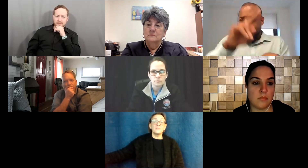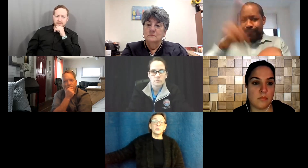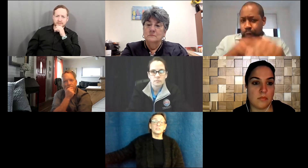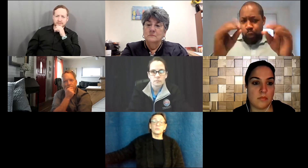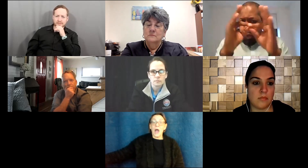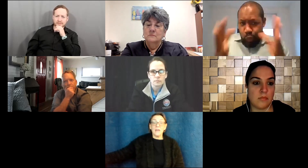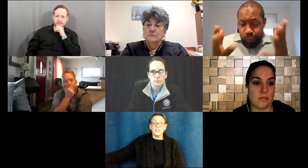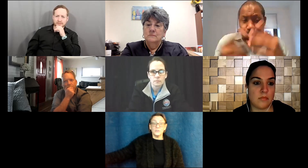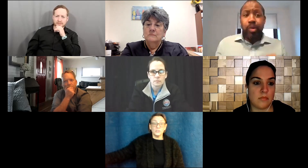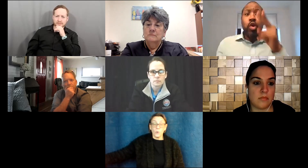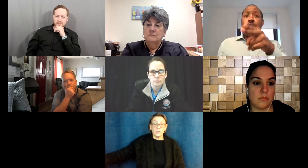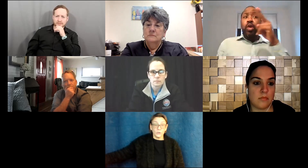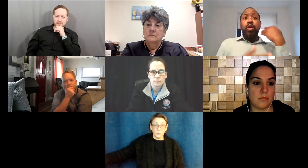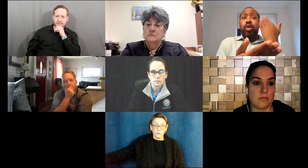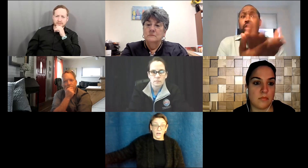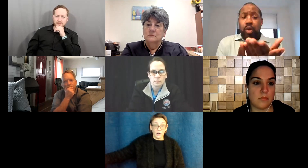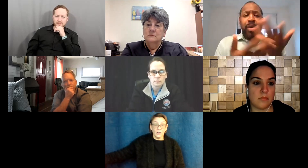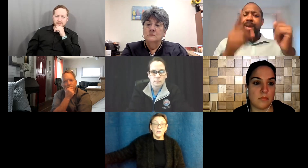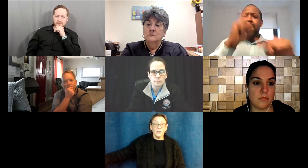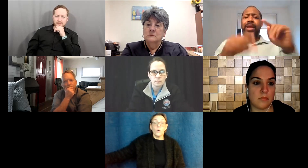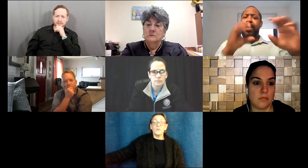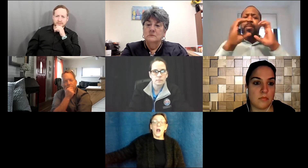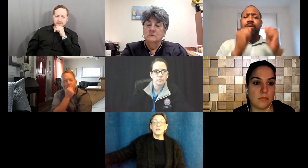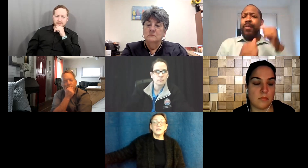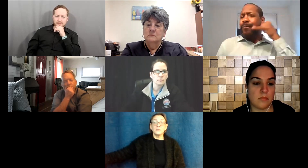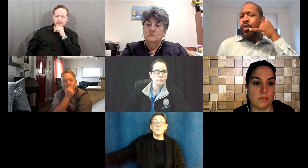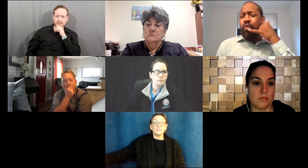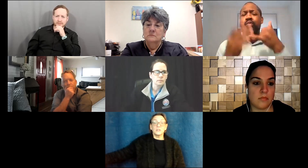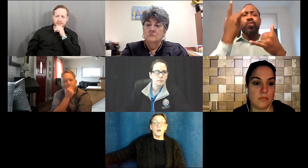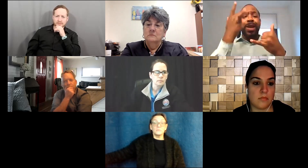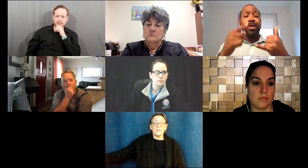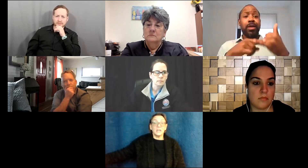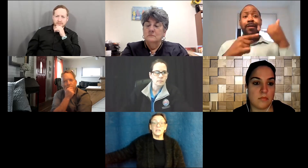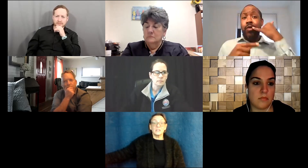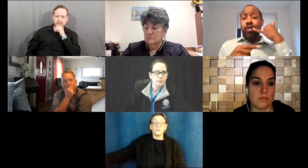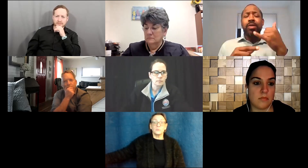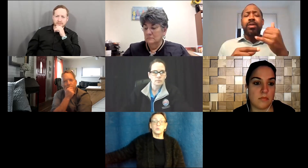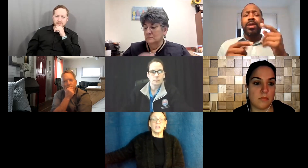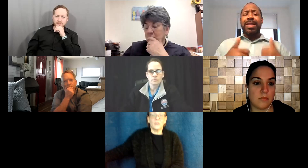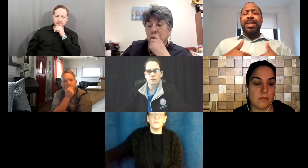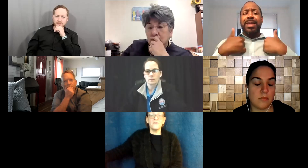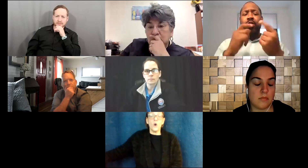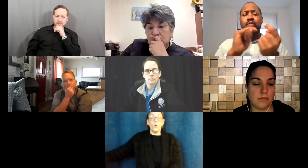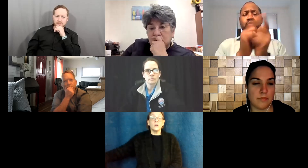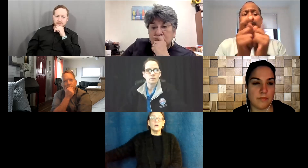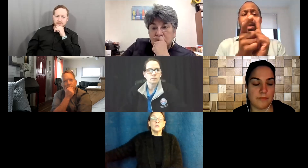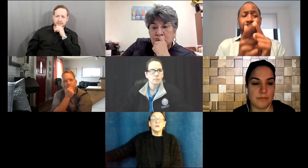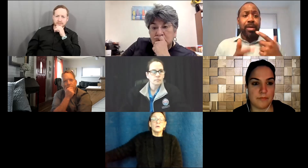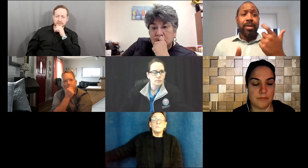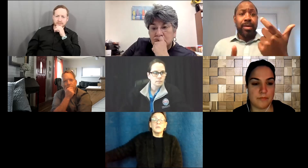a deaf person arrives there, there's no interpreter there. Or if a hard of hearing person comes, they can't necessarily communicate on the